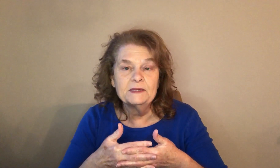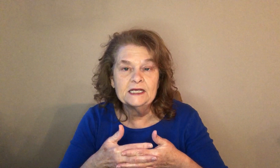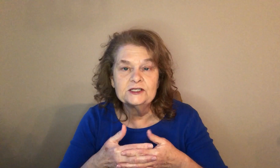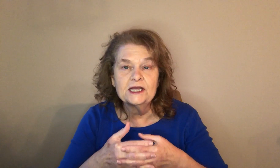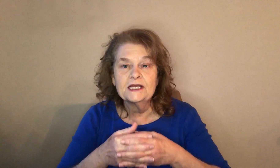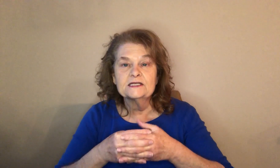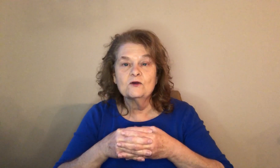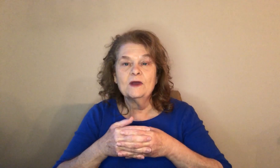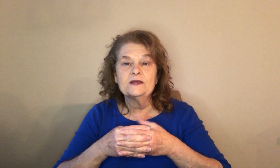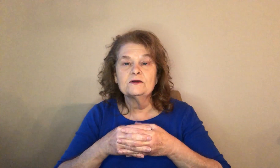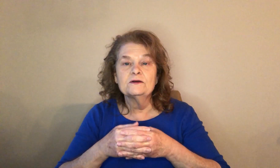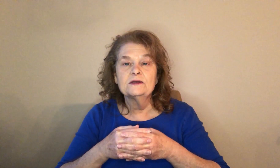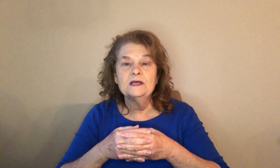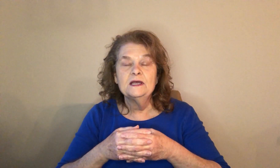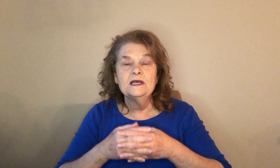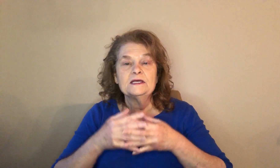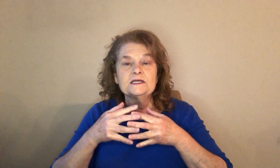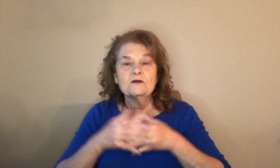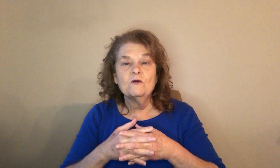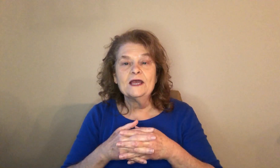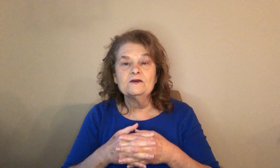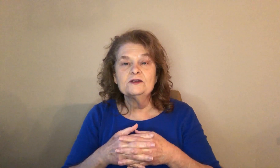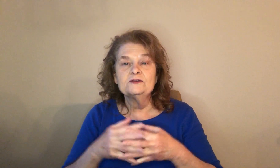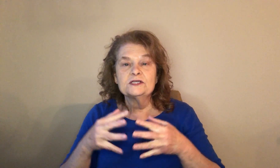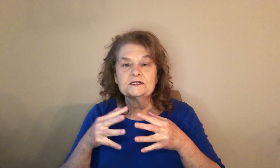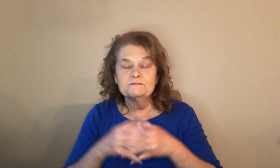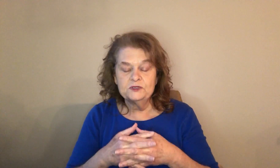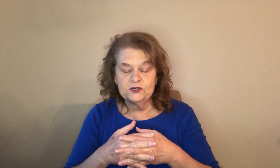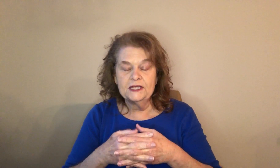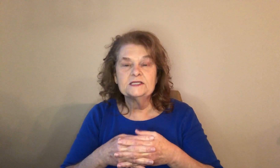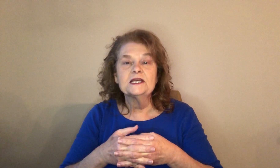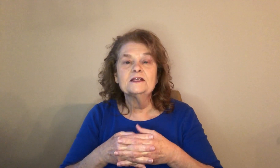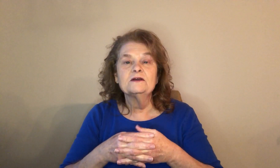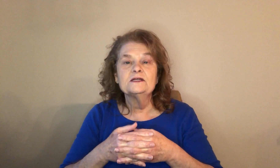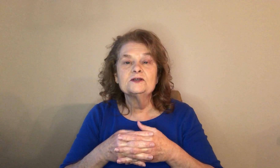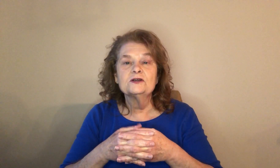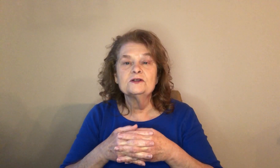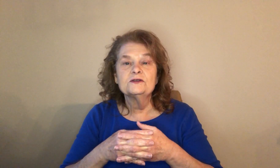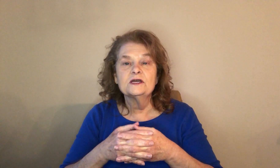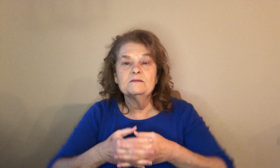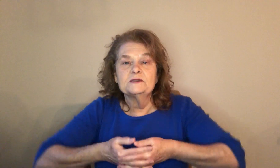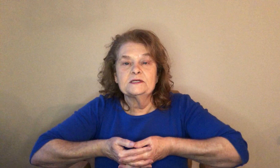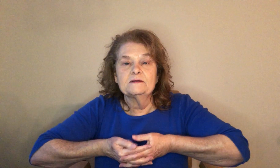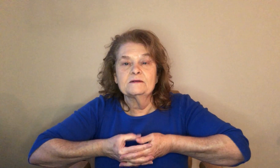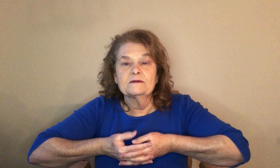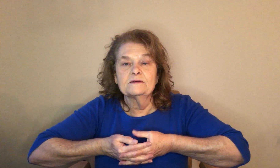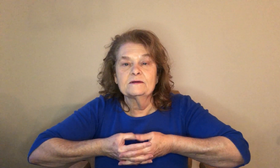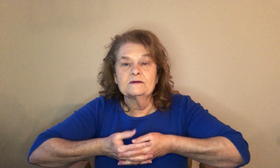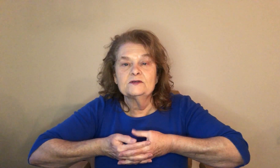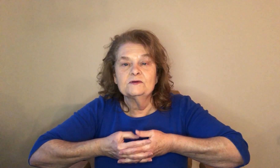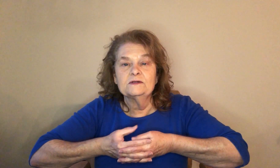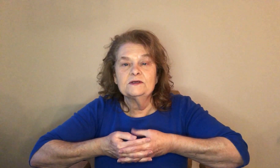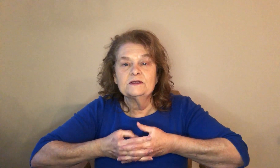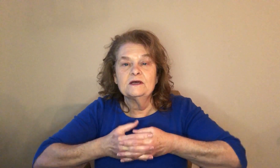denomination, I guess, Quaker. So Quaker, you just put your hands together and turn your thumbs, twiddle your thumbs.